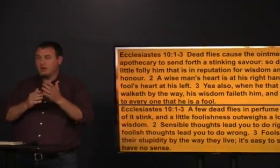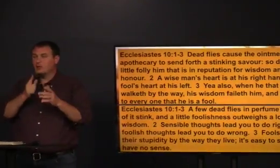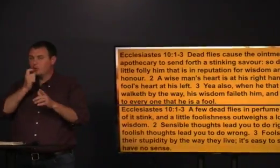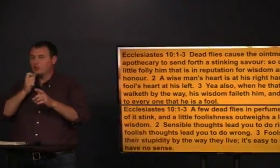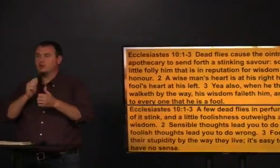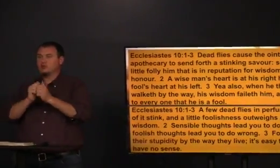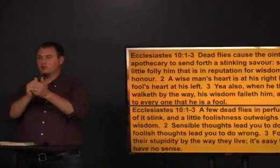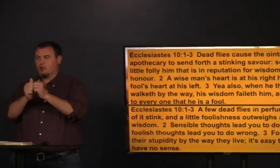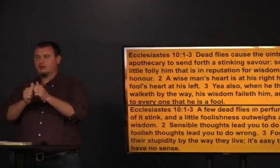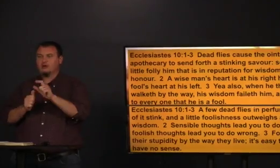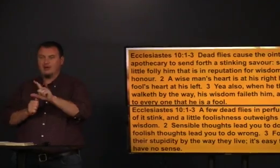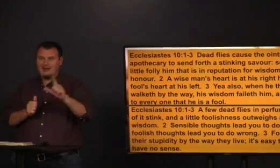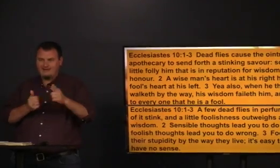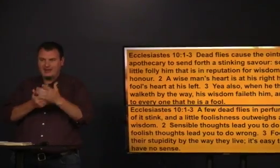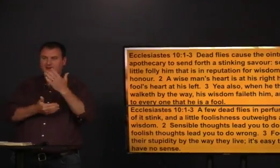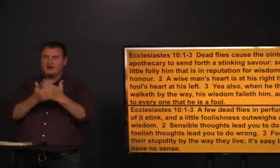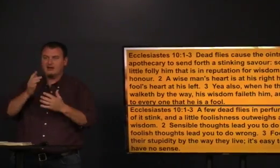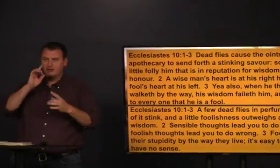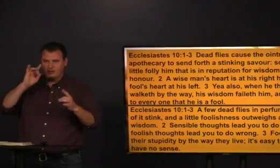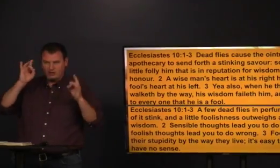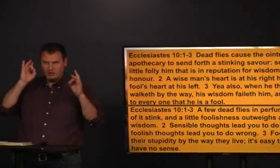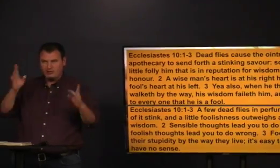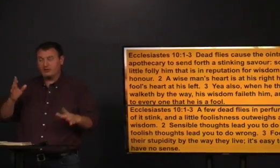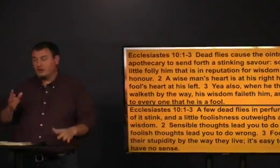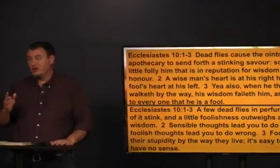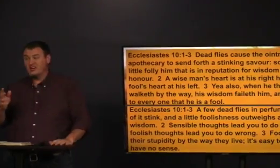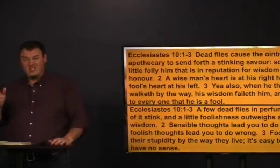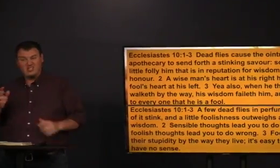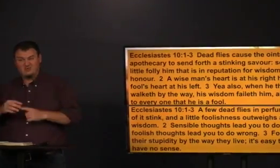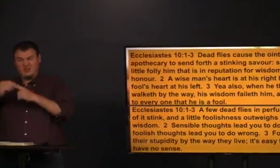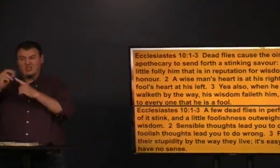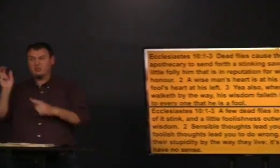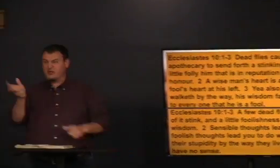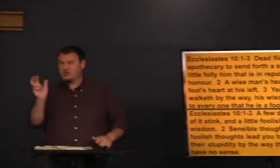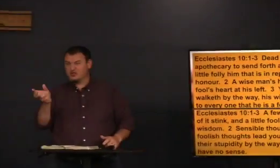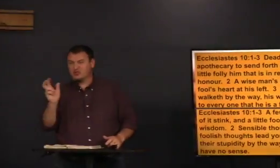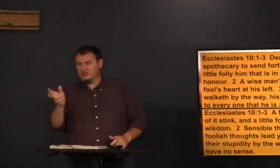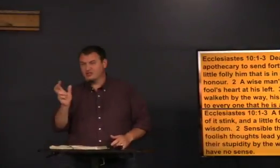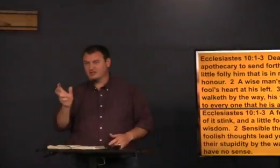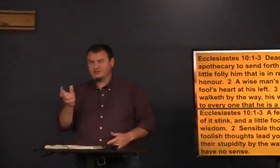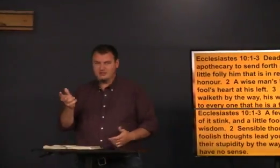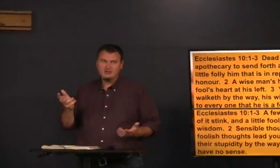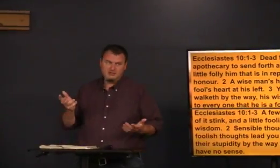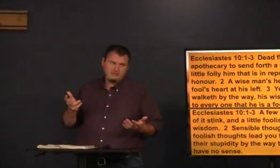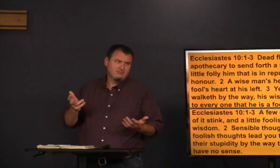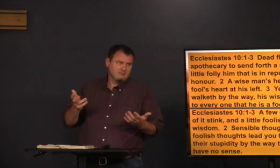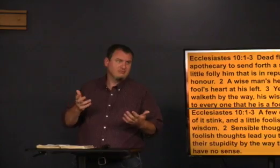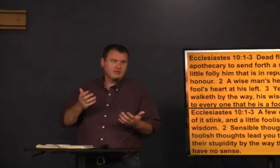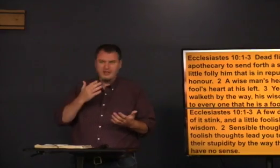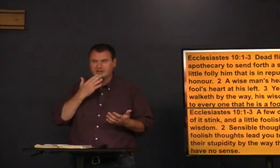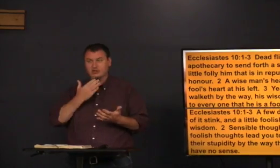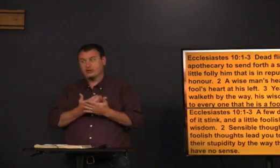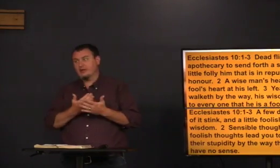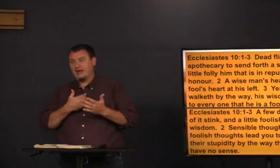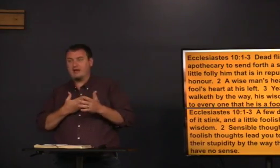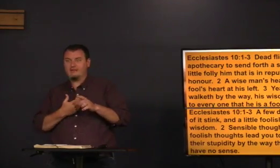Some whose sports are left-handed are really good, especially pitchers. It's good to have